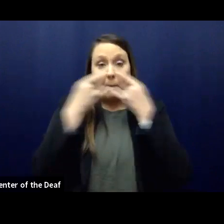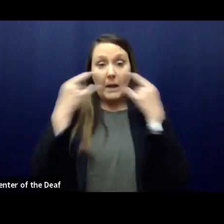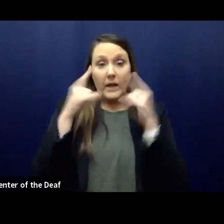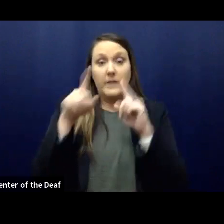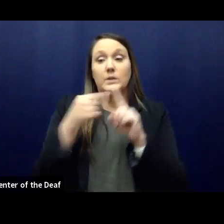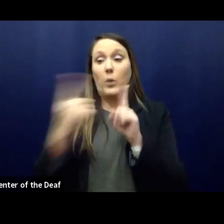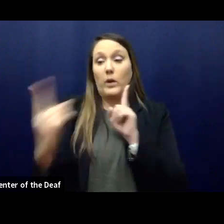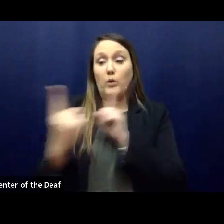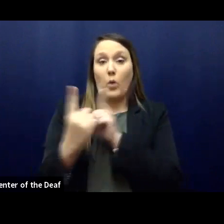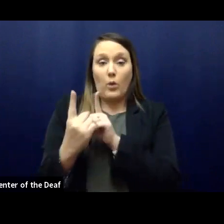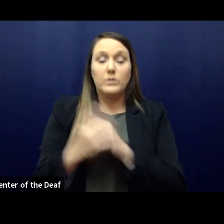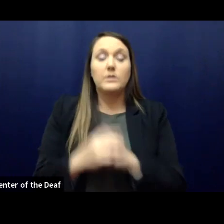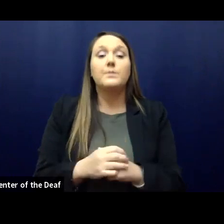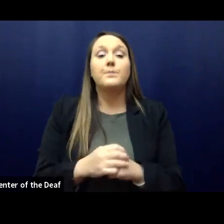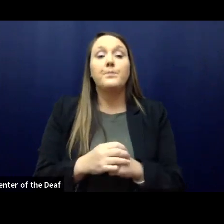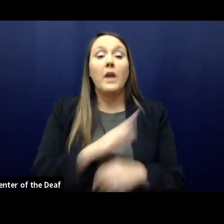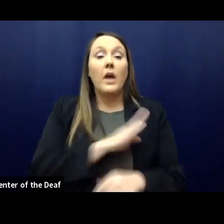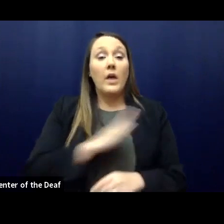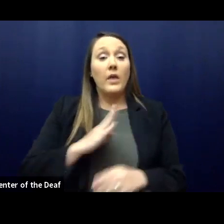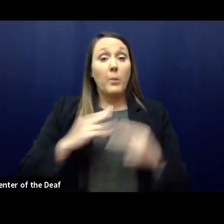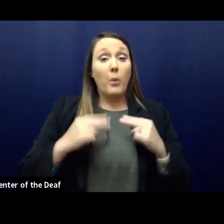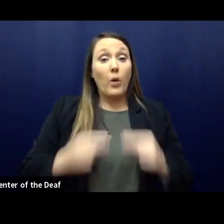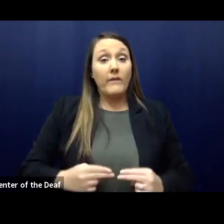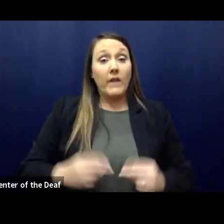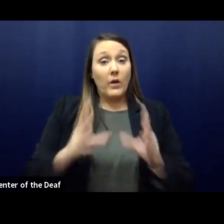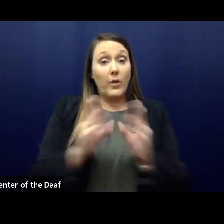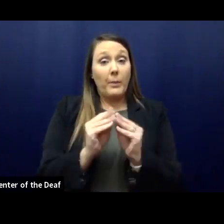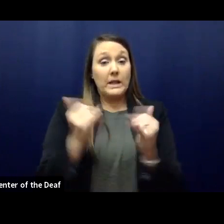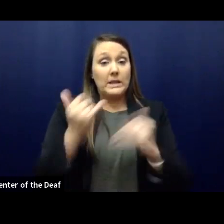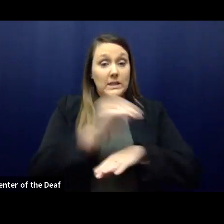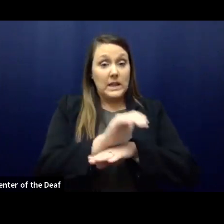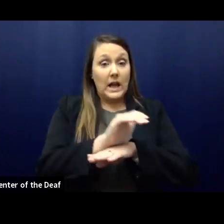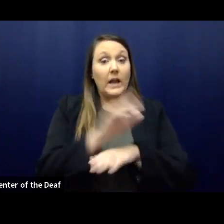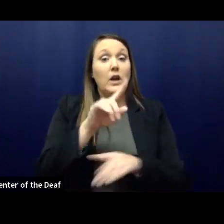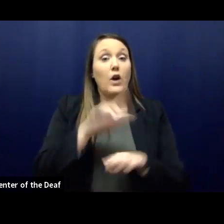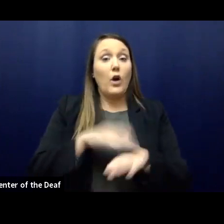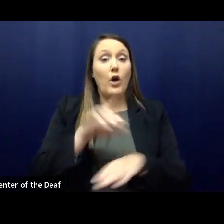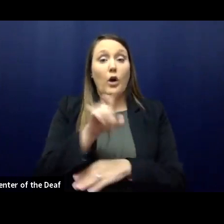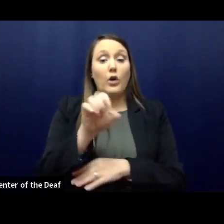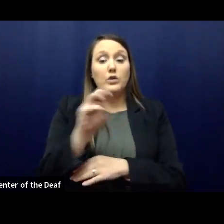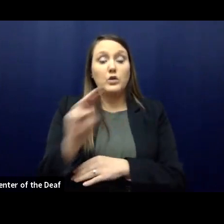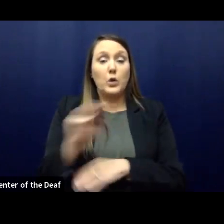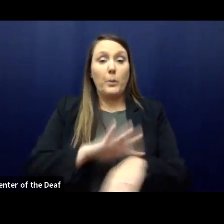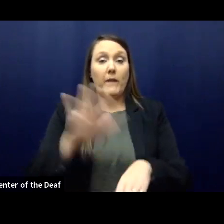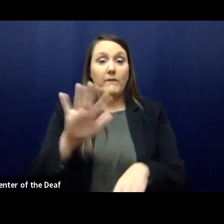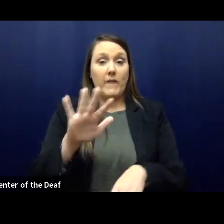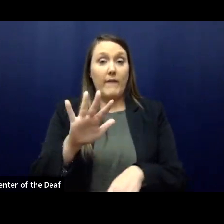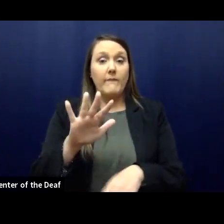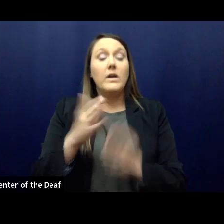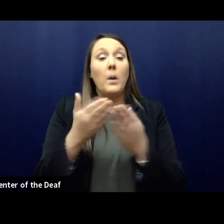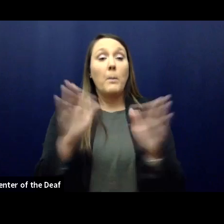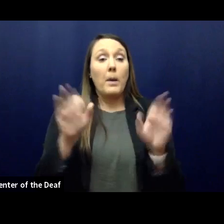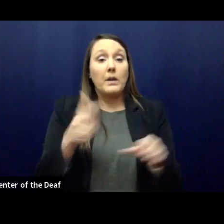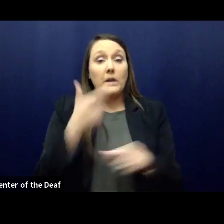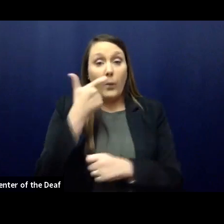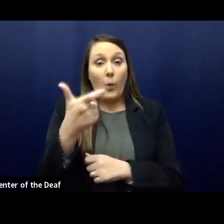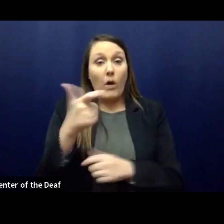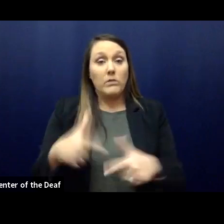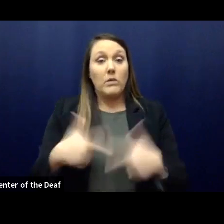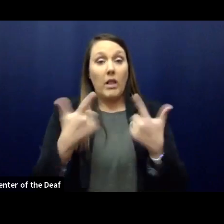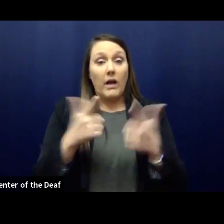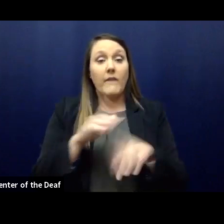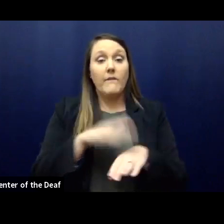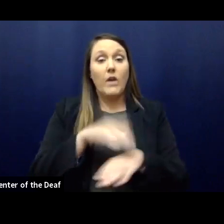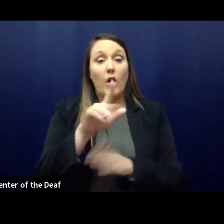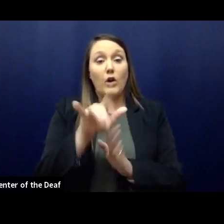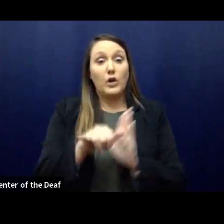a reminder, the Board of Health meets tonight via Zoom at 5 p.m. The public may watch the meeting live on Knox County's YouTube